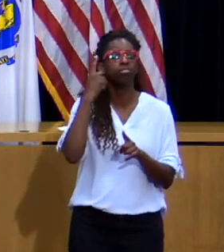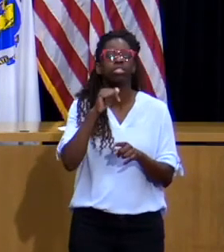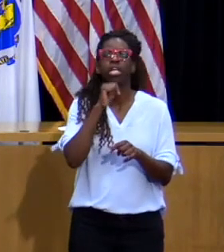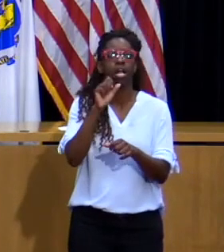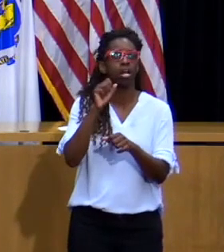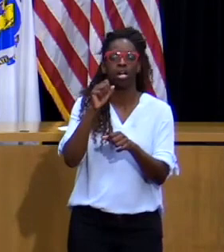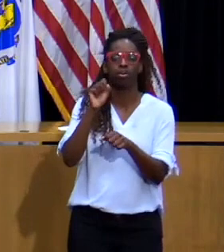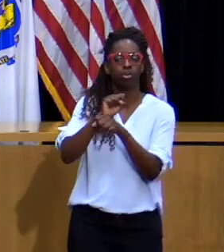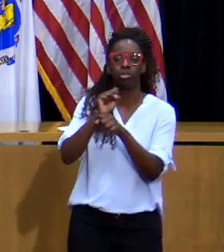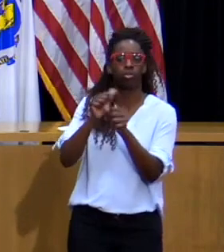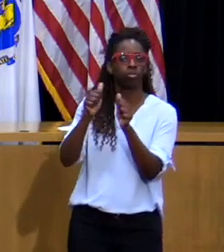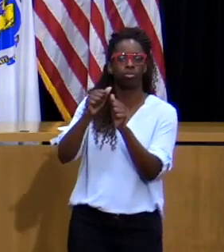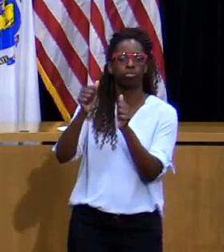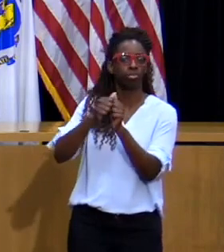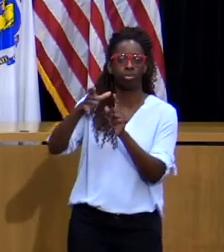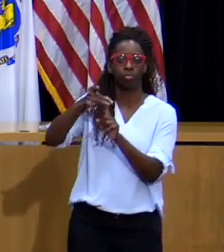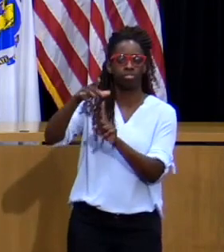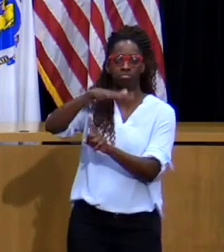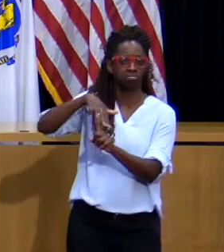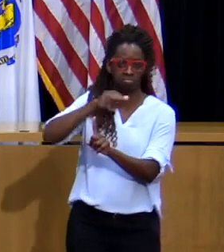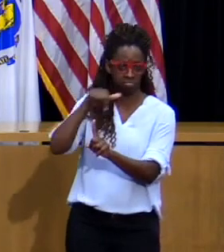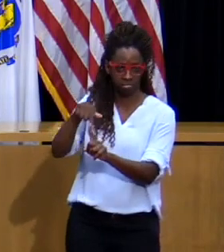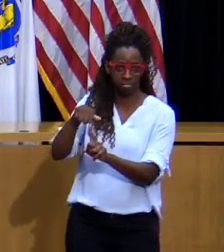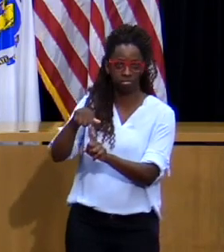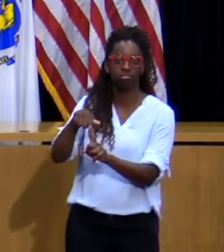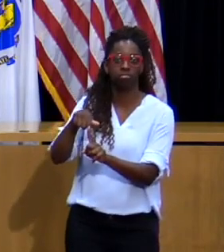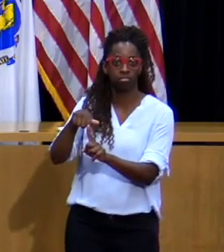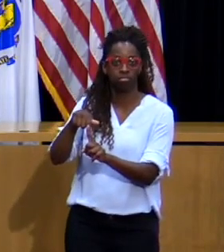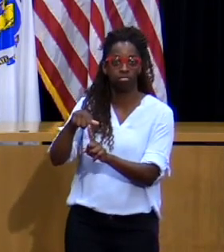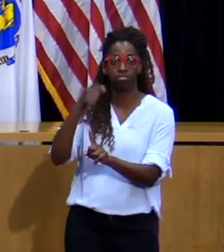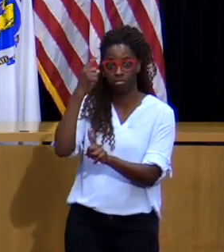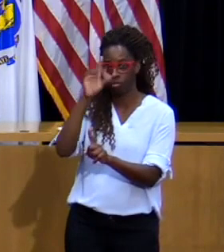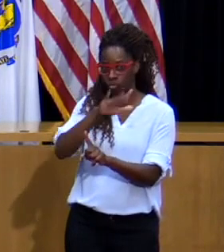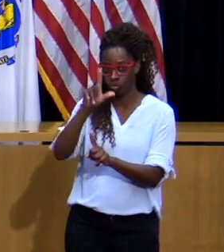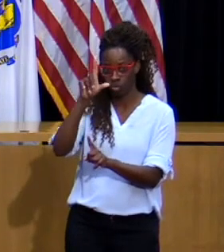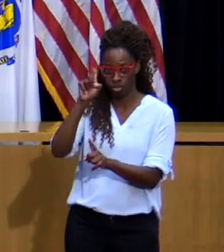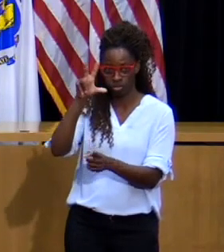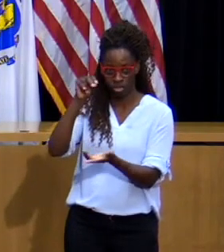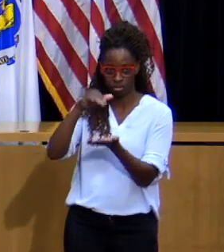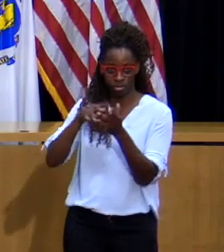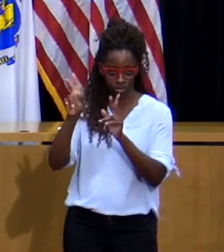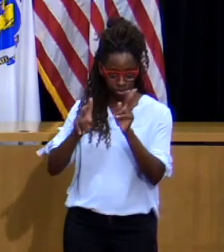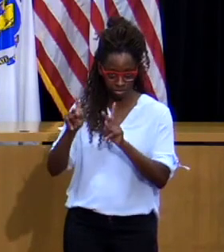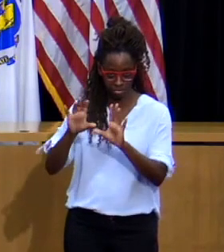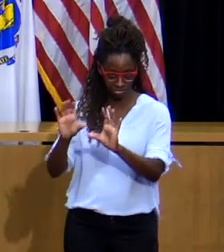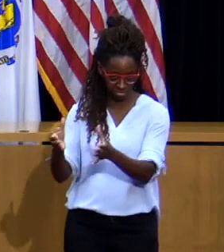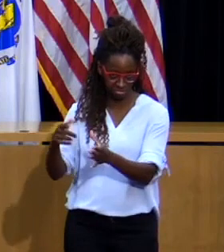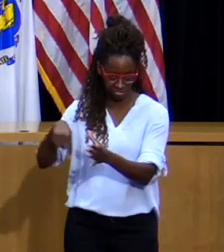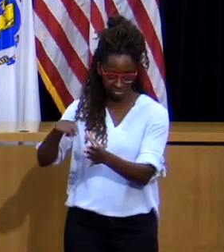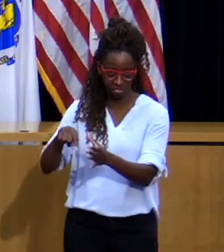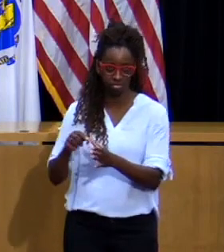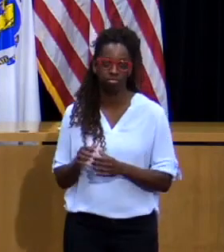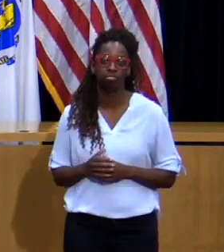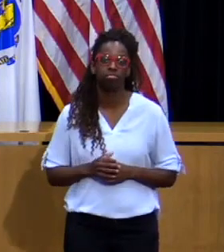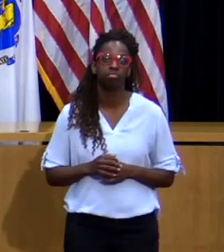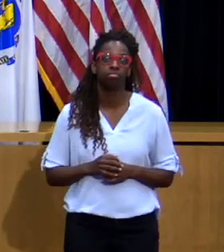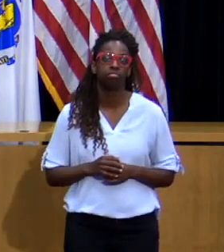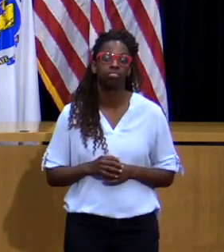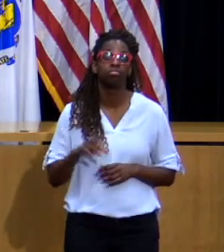this. 130,000. And then we think individuals with 2+ comorbidities is